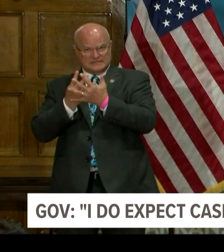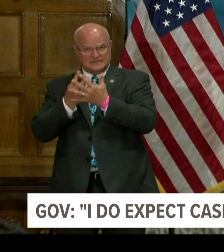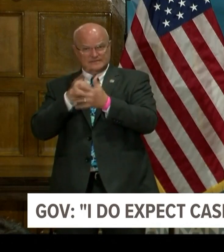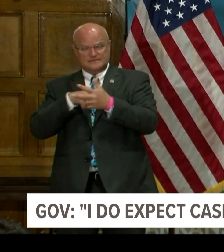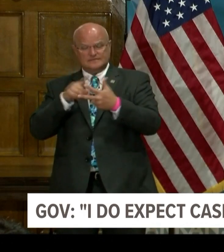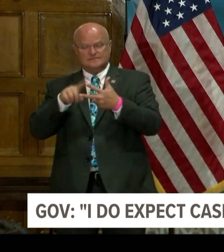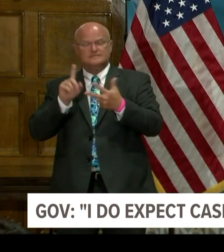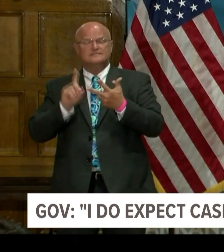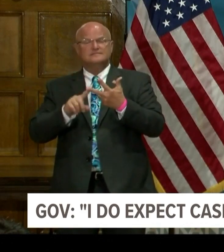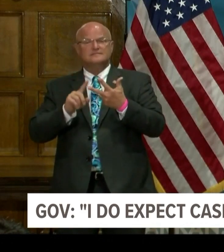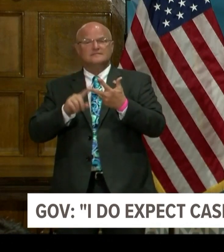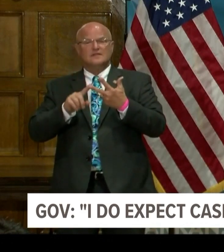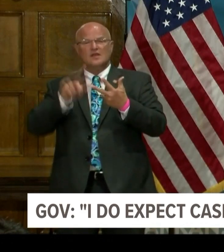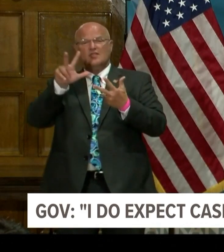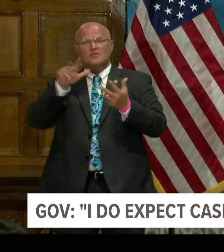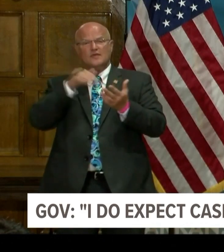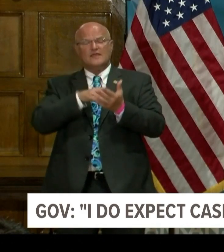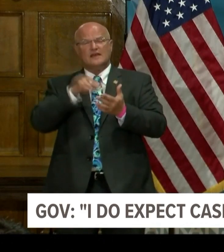facilities, and